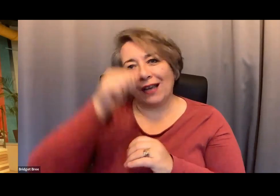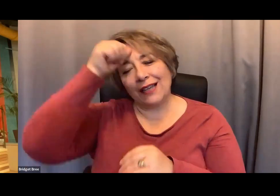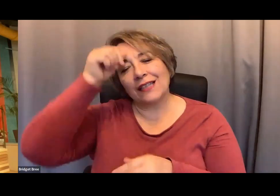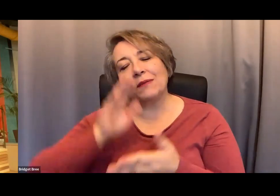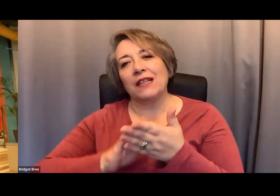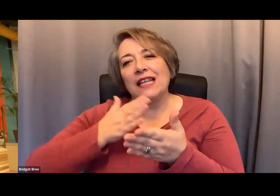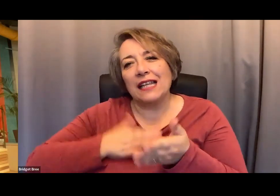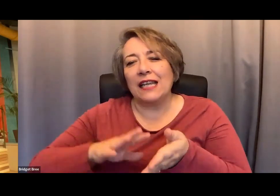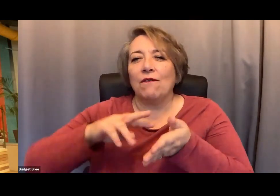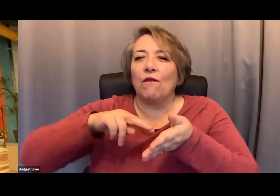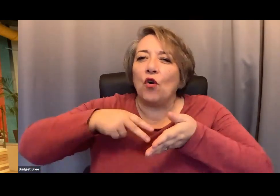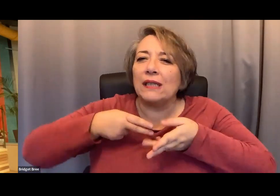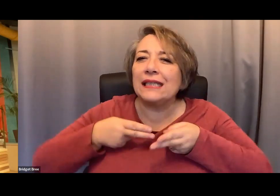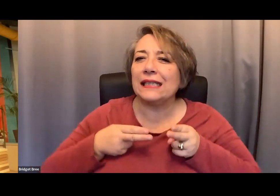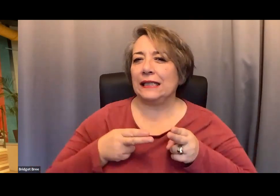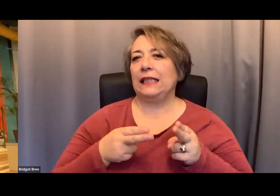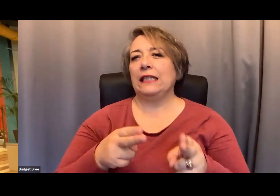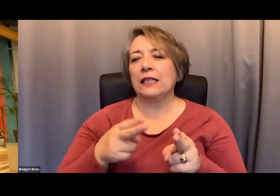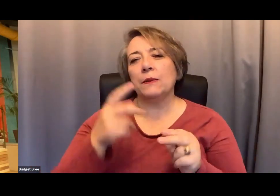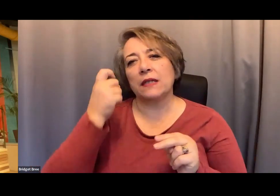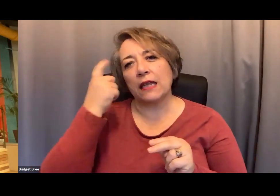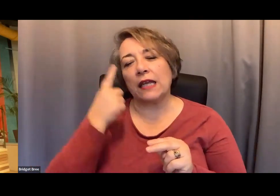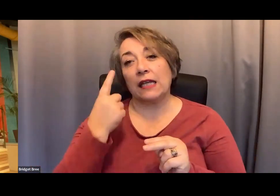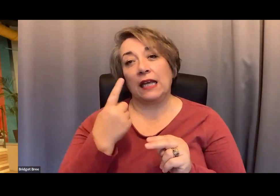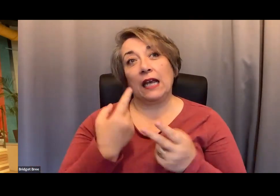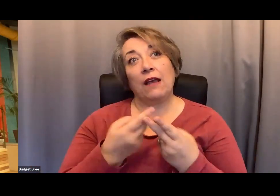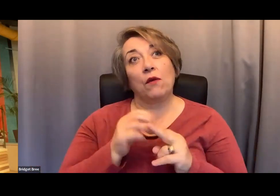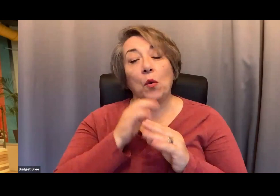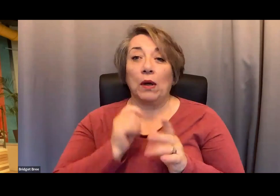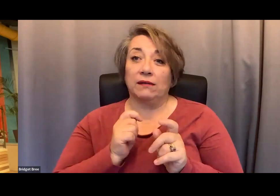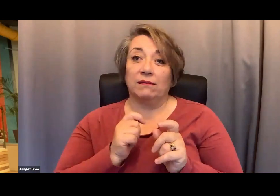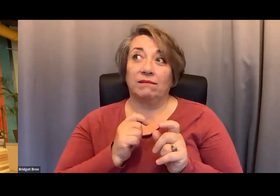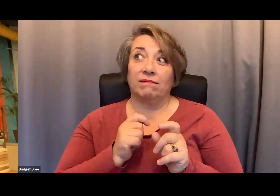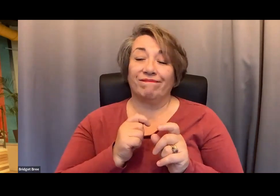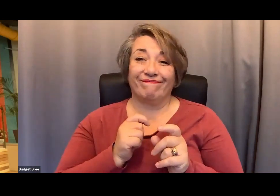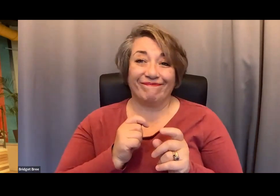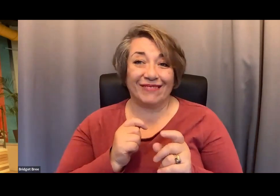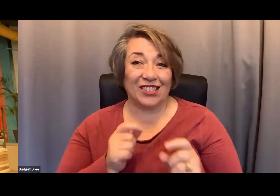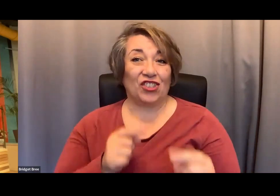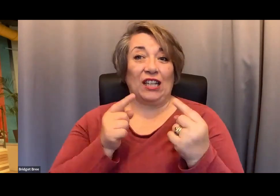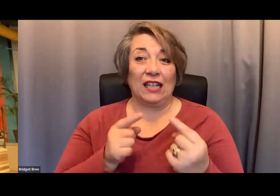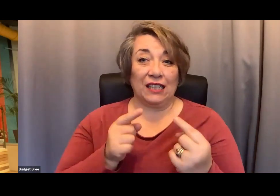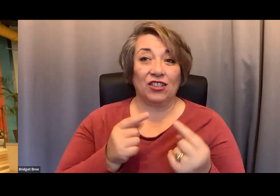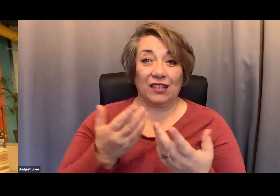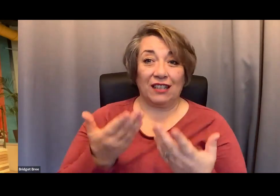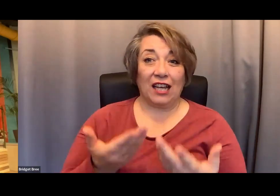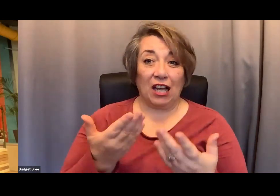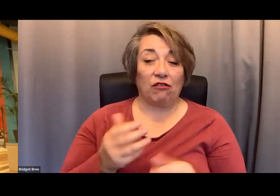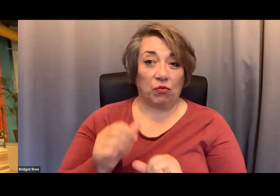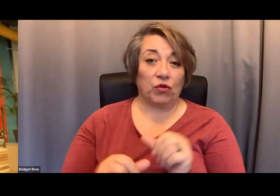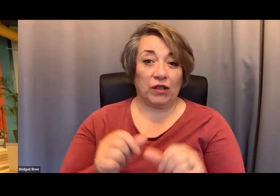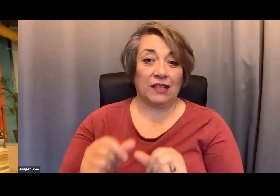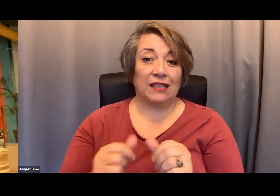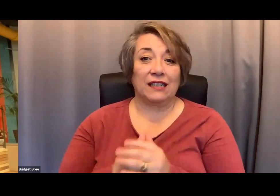thinking if we are going to tackle the social and ecological crisis, and the possibility to use the four lenses framework as an entryway towards